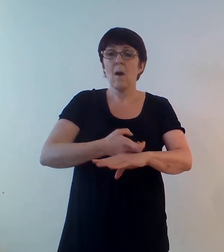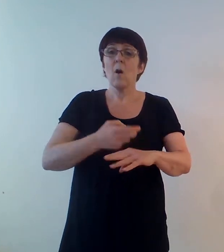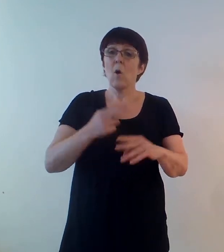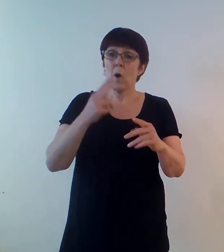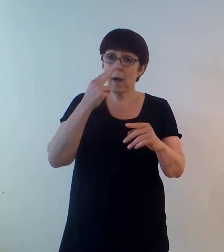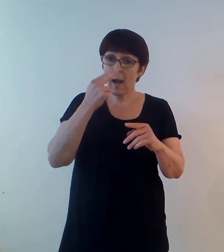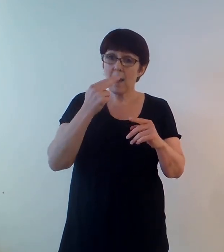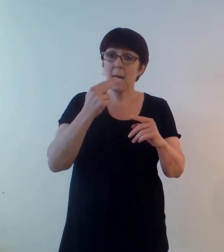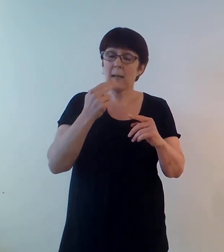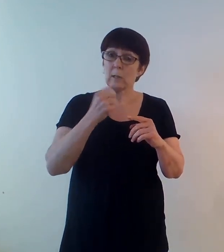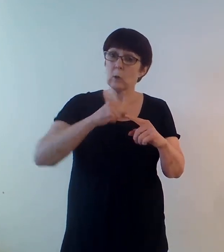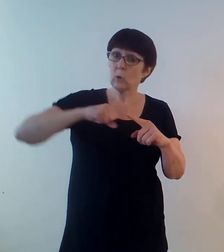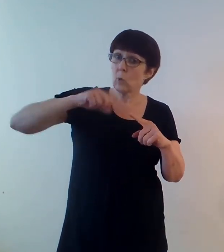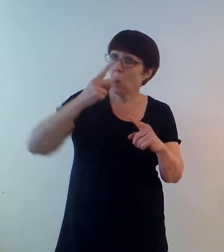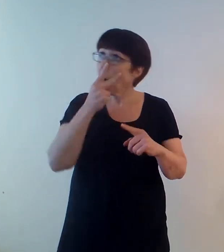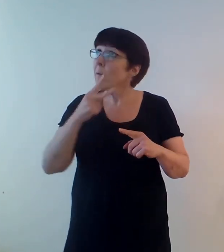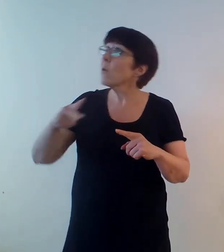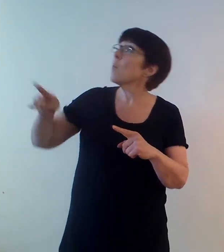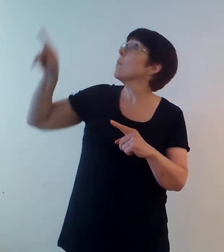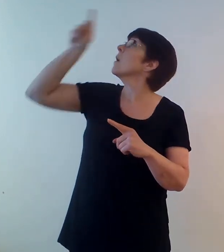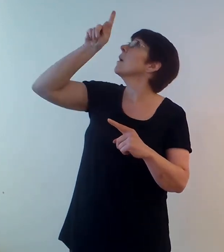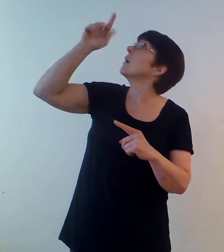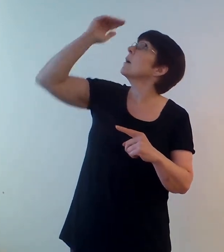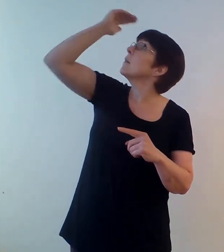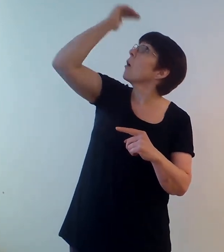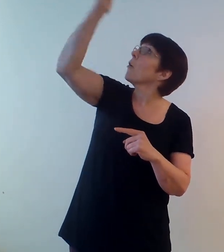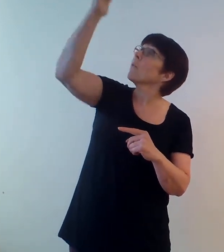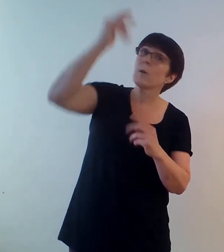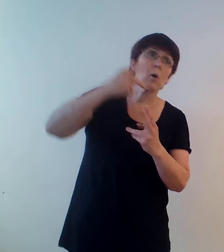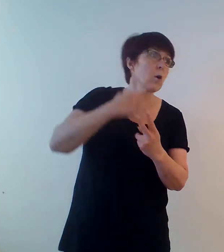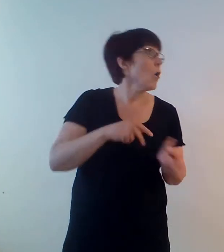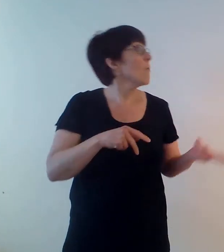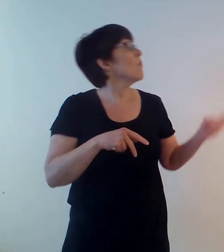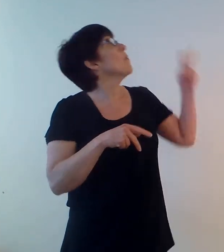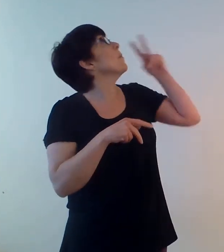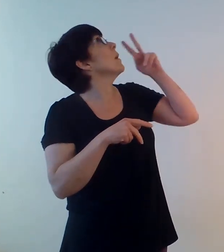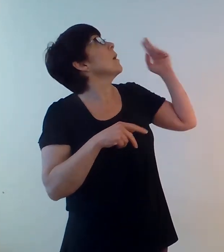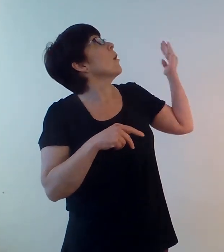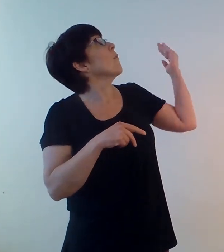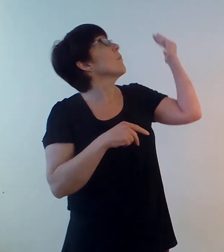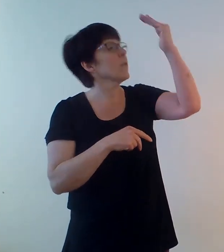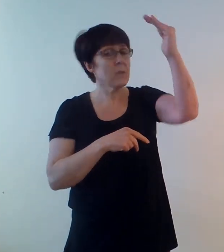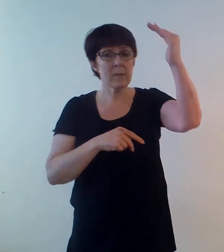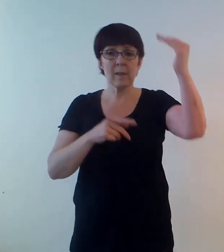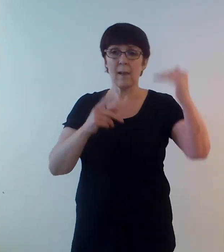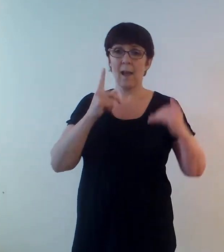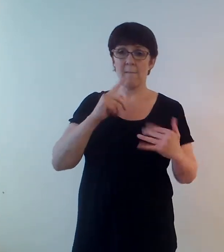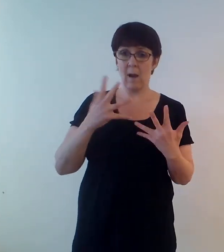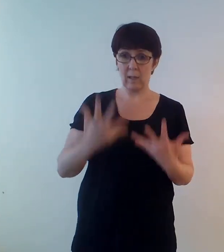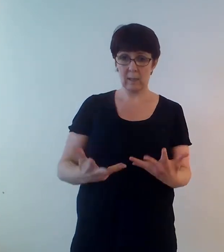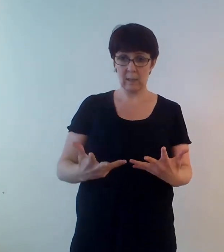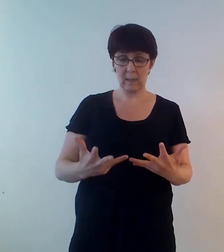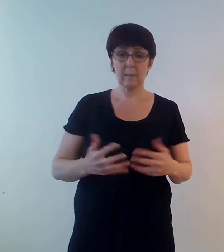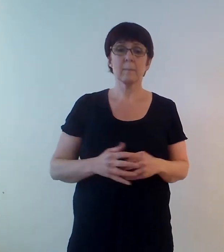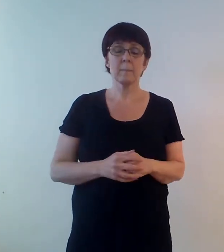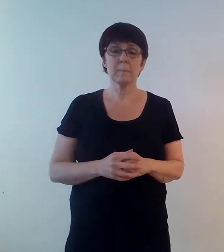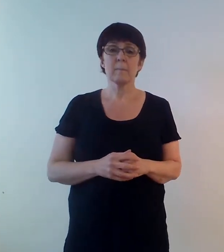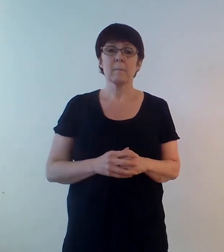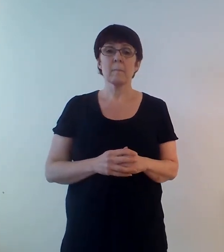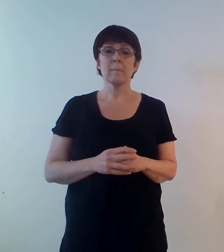start little movement, or we could get the full movement but on your knees. But again, I want to be activating the glutes. I don't